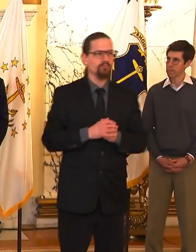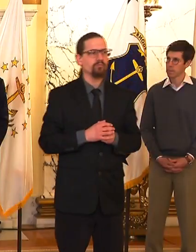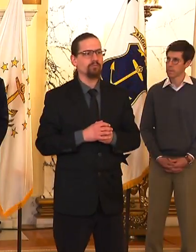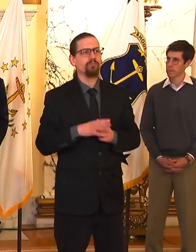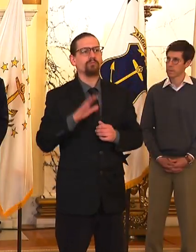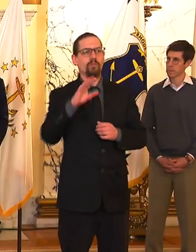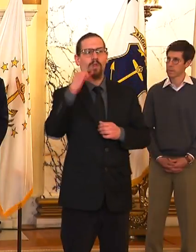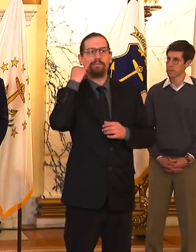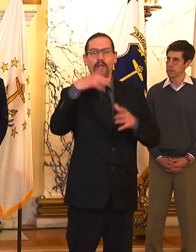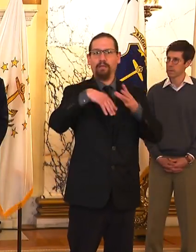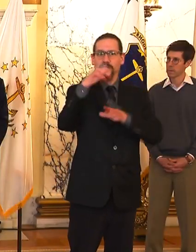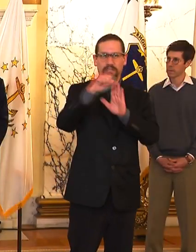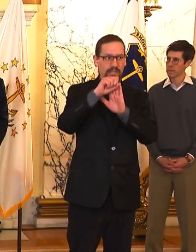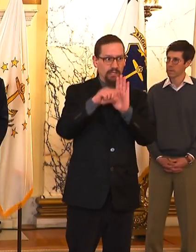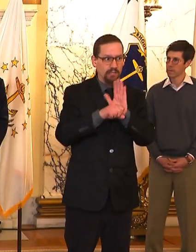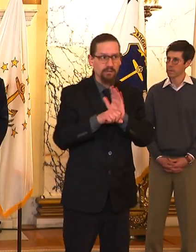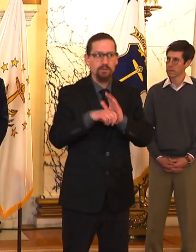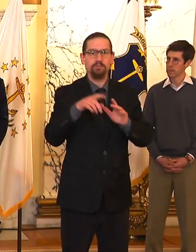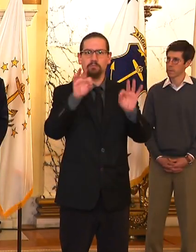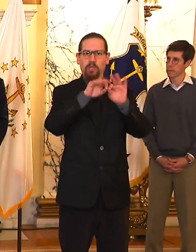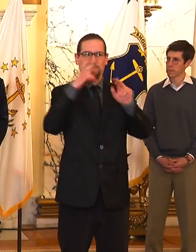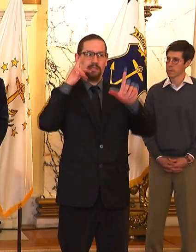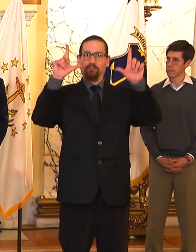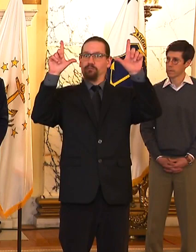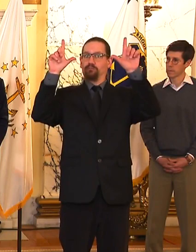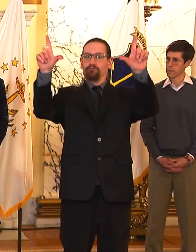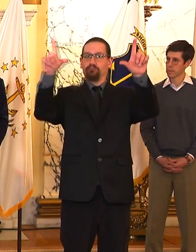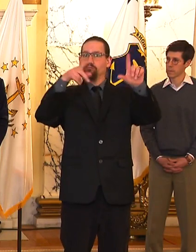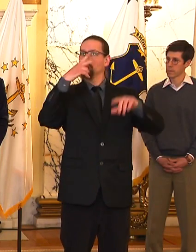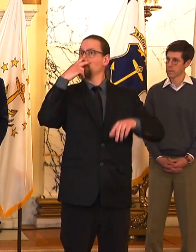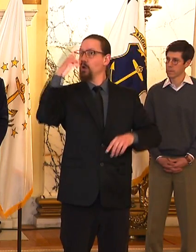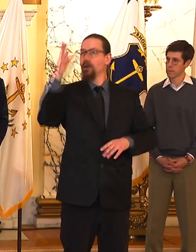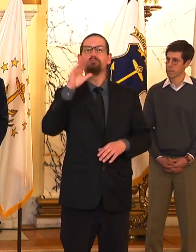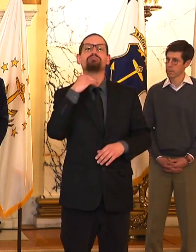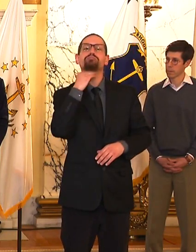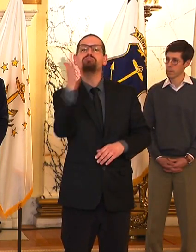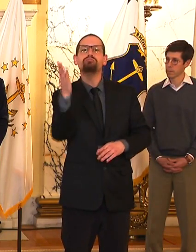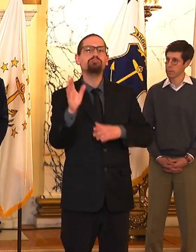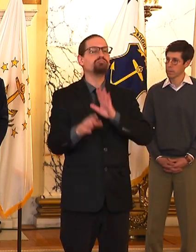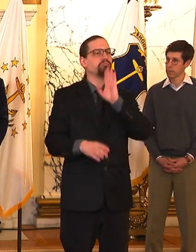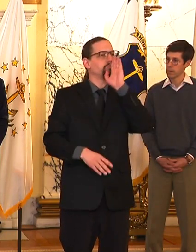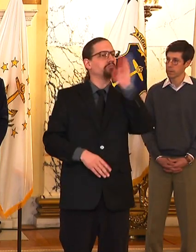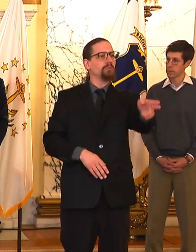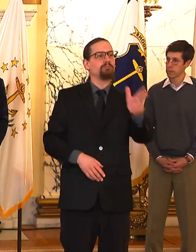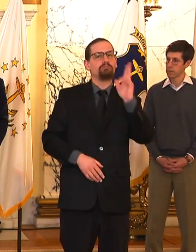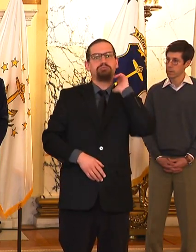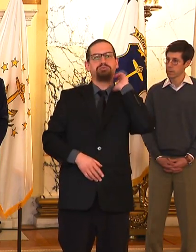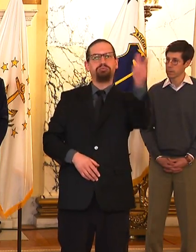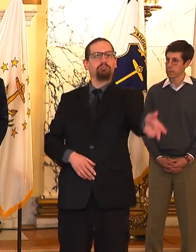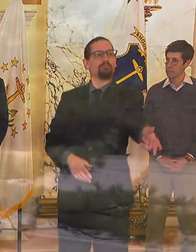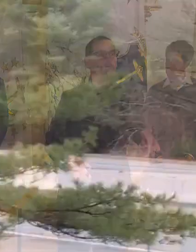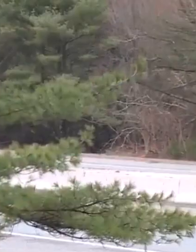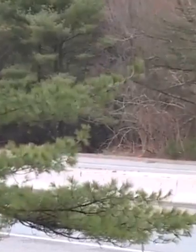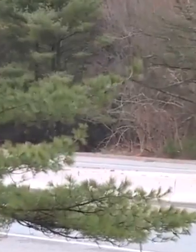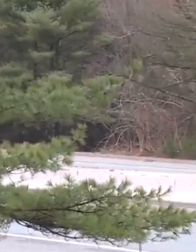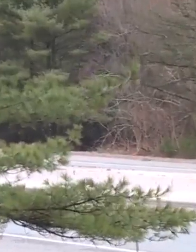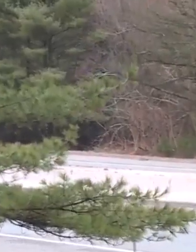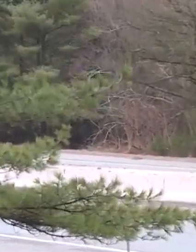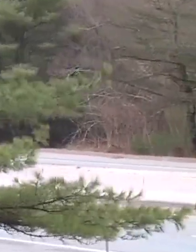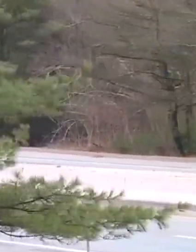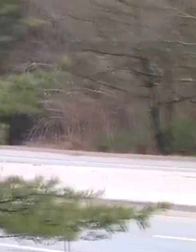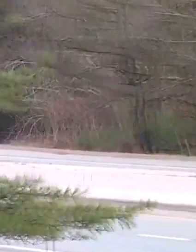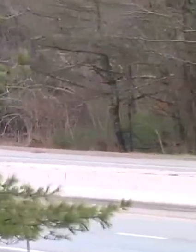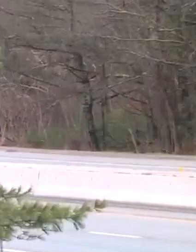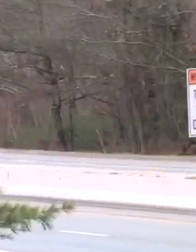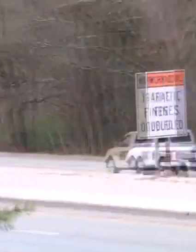out-of-state vehicle does not stop at the first information station that they pass, a member of the Rhode Island State Police will pull